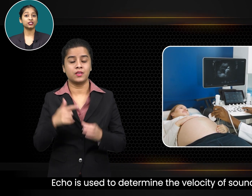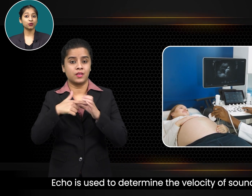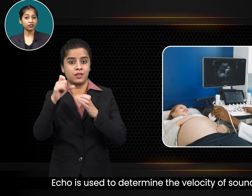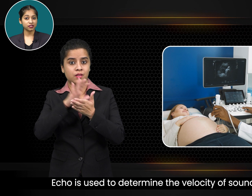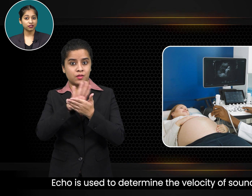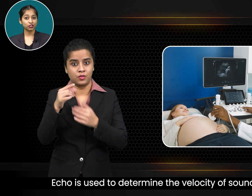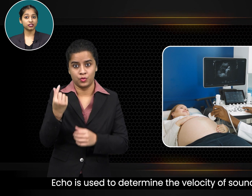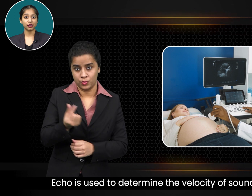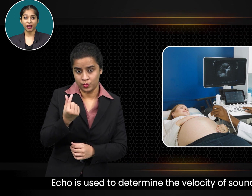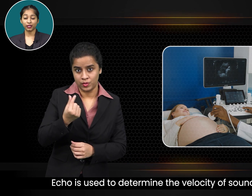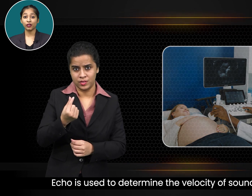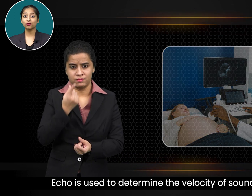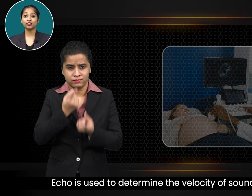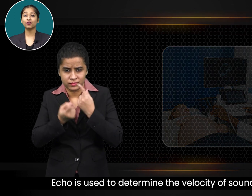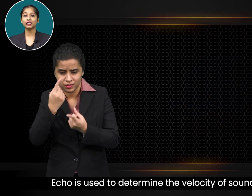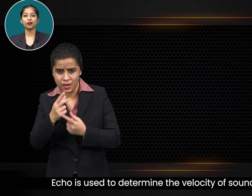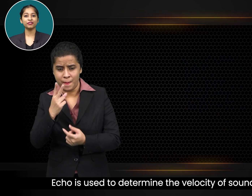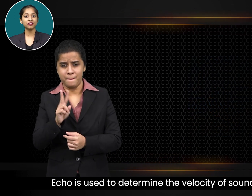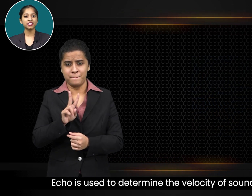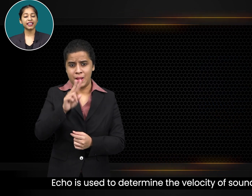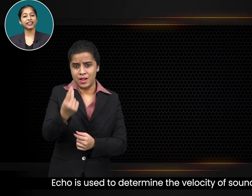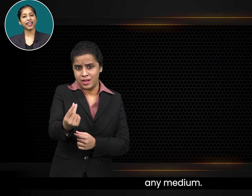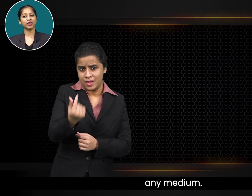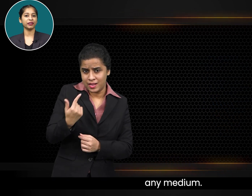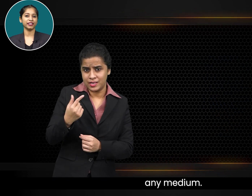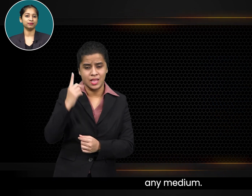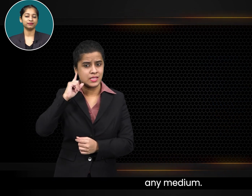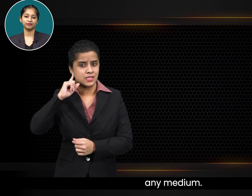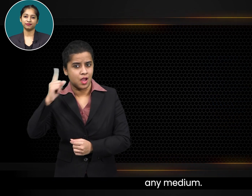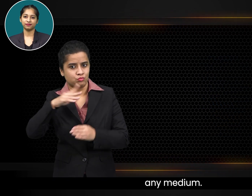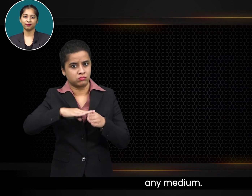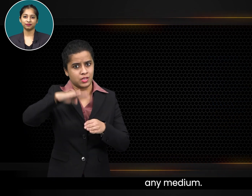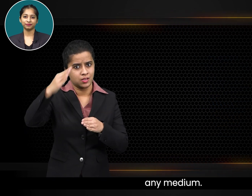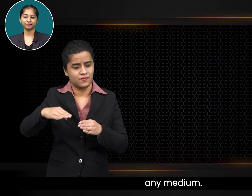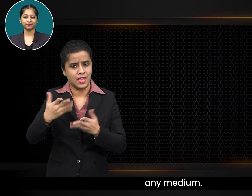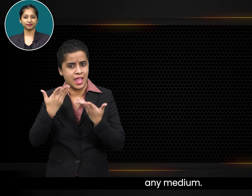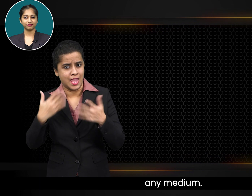Echo is used to determine the velocity of sound waves in any medium.